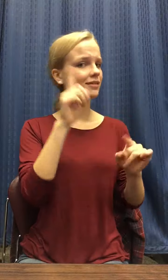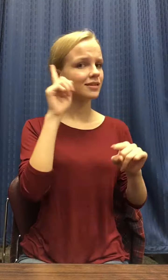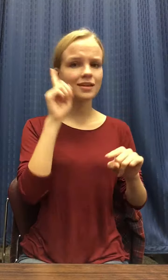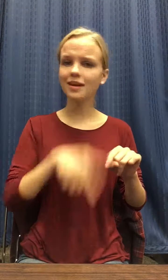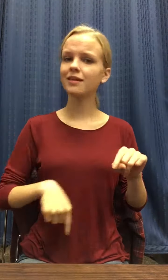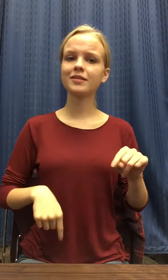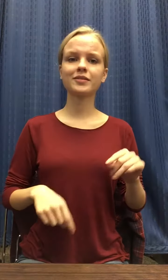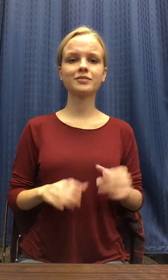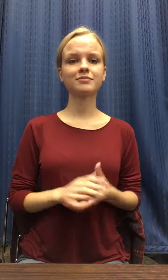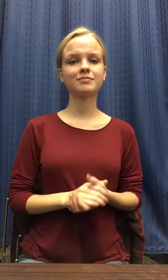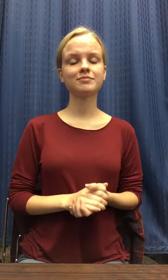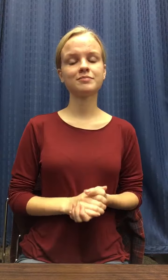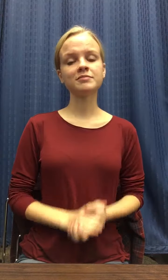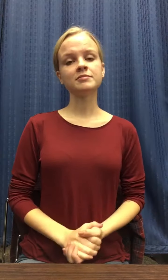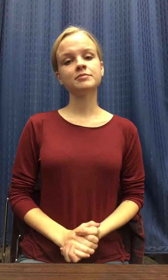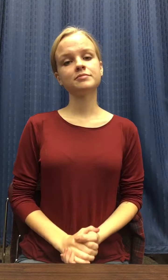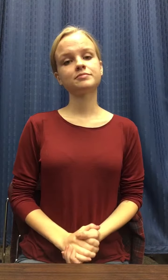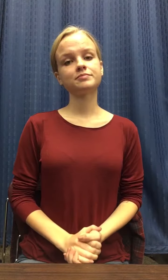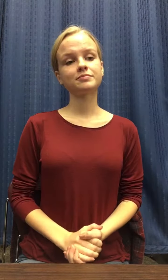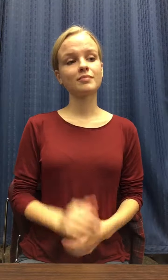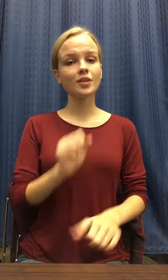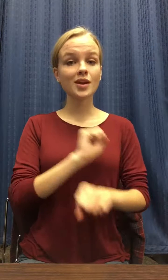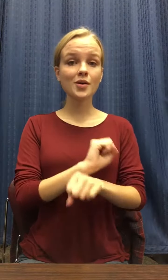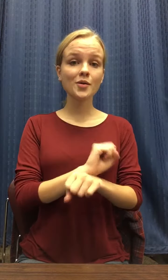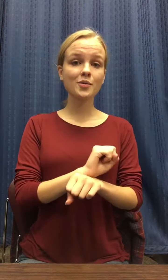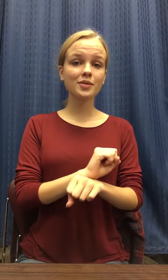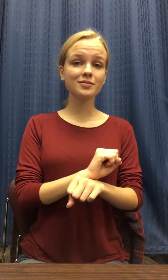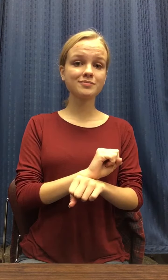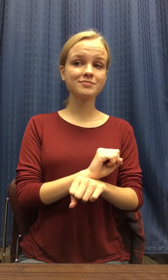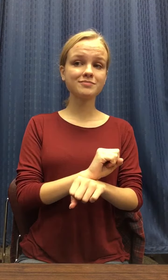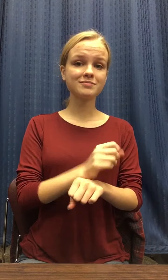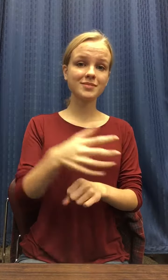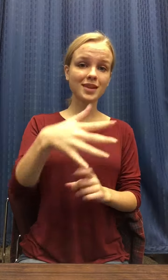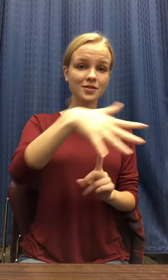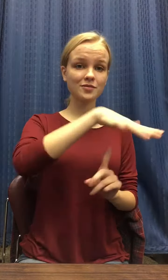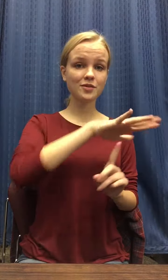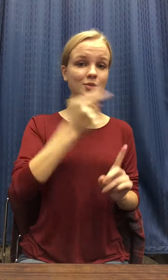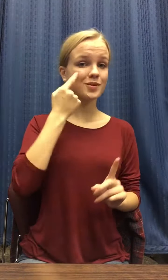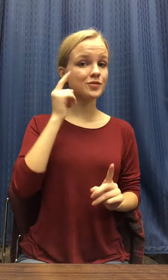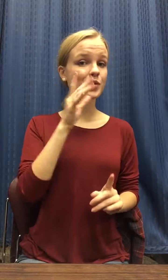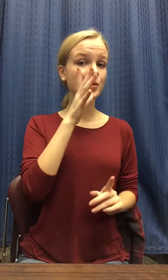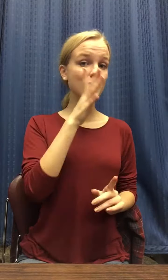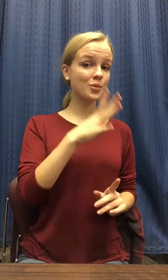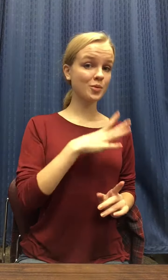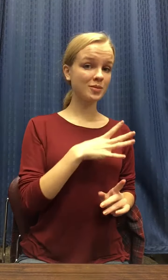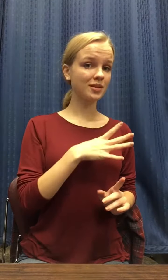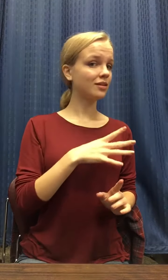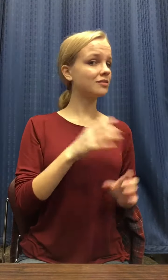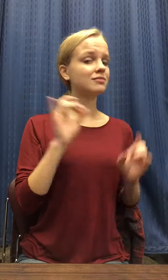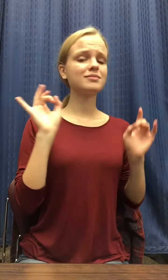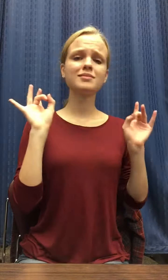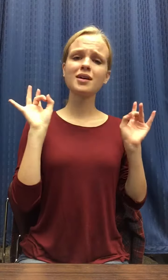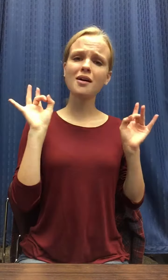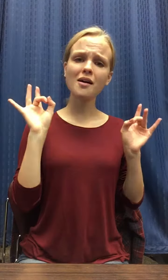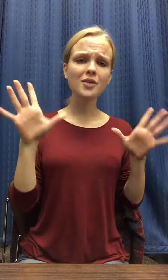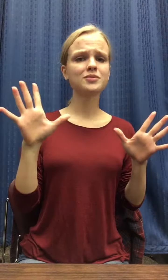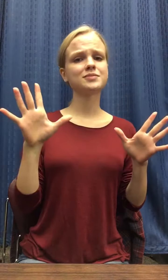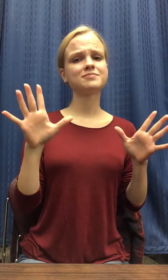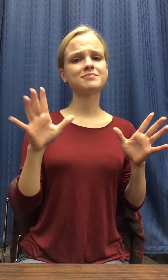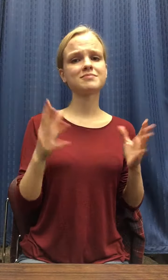Working conditions for women were also terrible. The Triangle Fire that took place in 1911 ended up